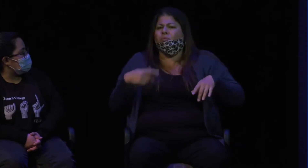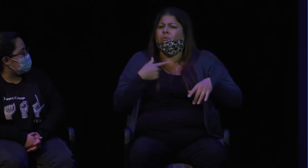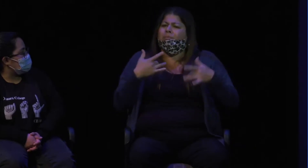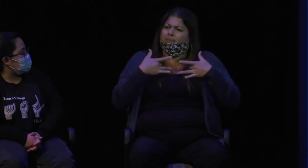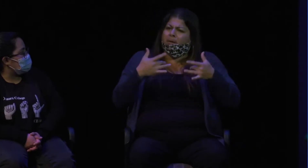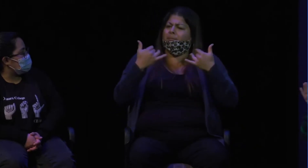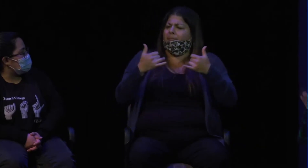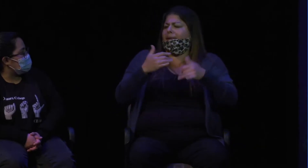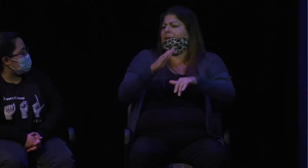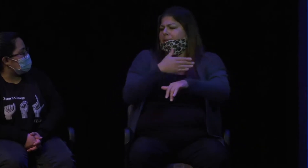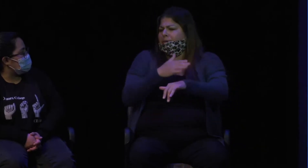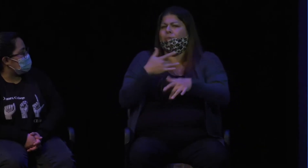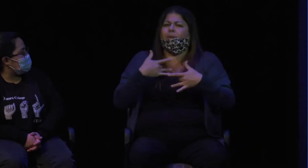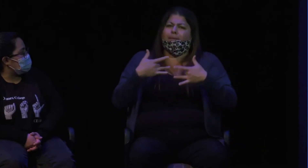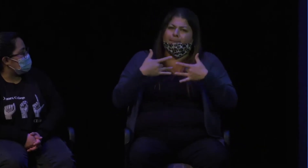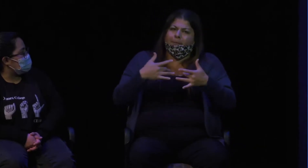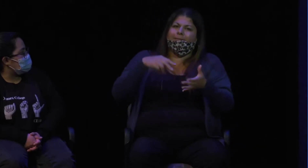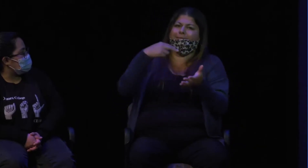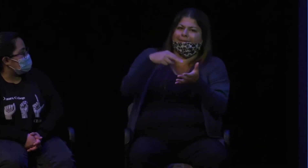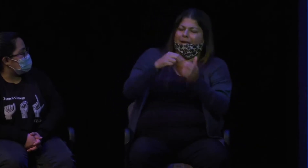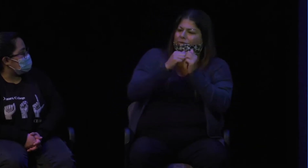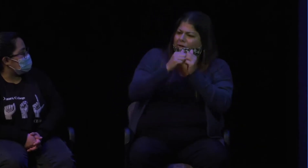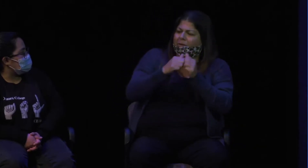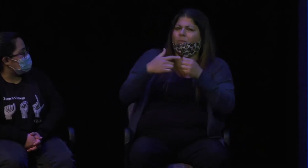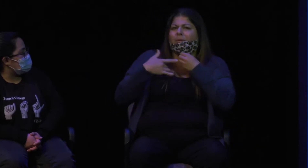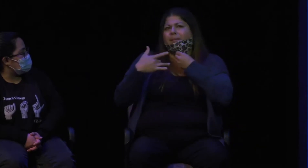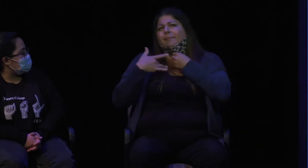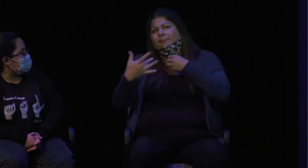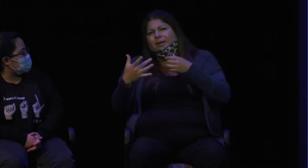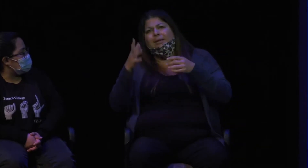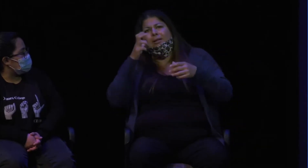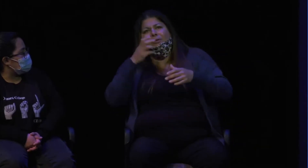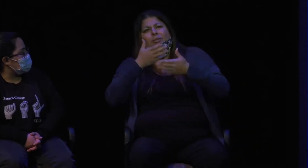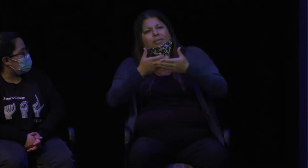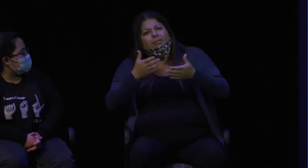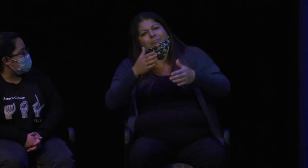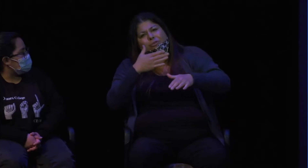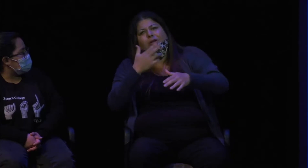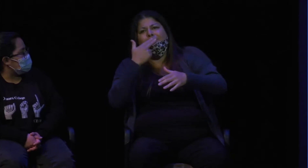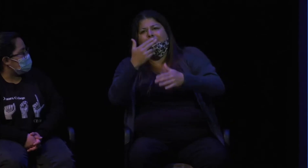birthdays like, you know, quinceañeras and whatnot, but that music would be